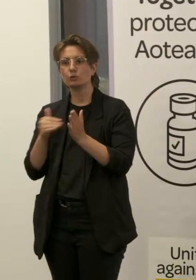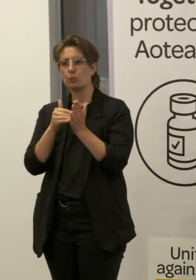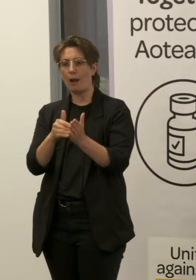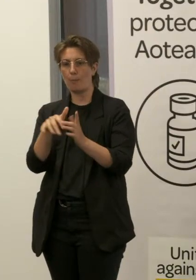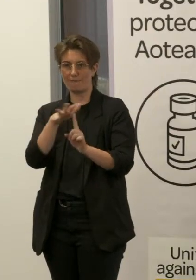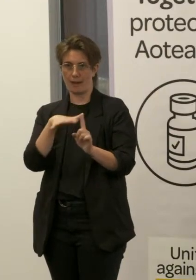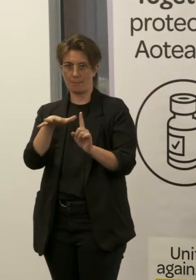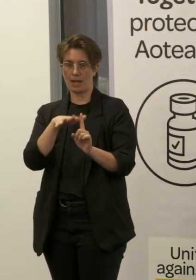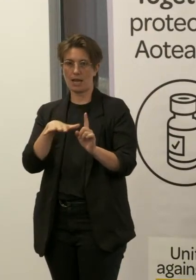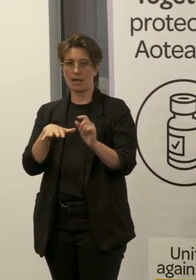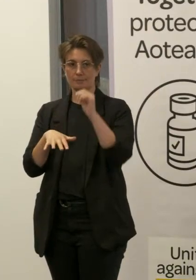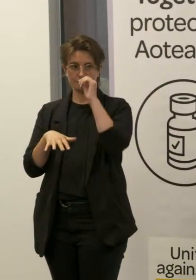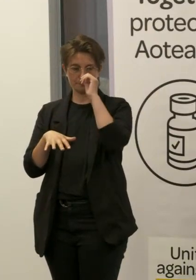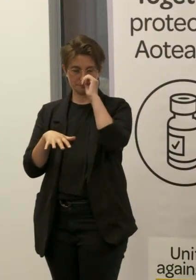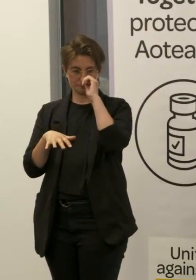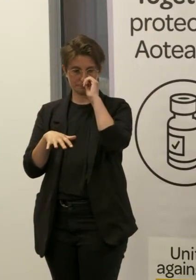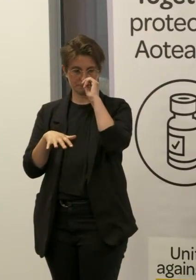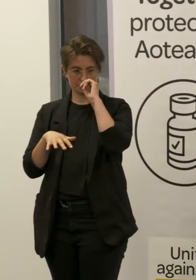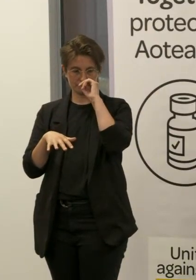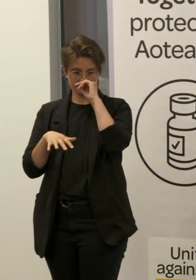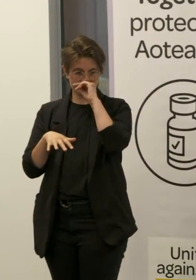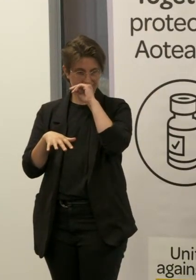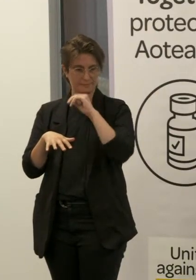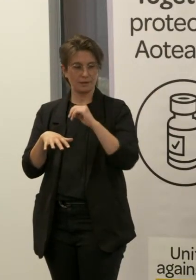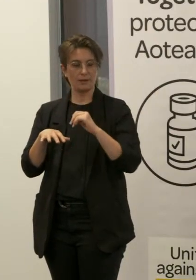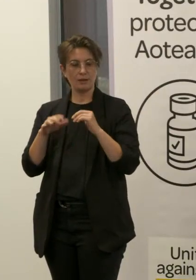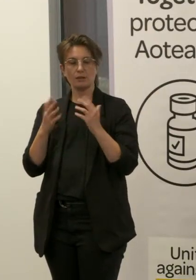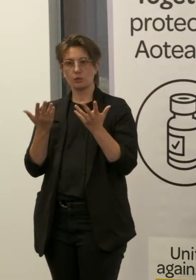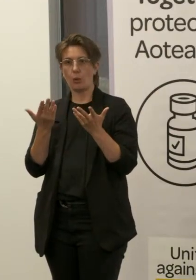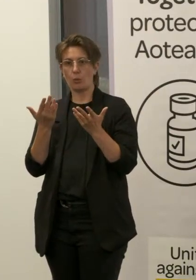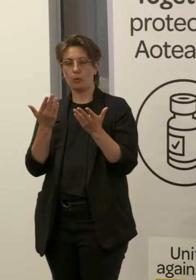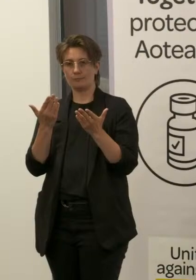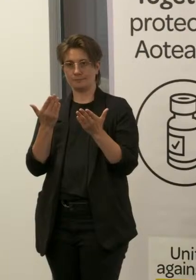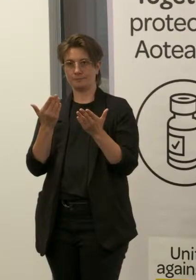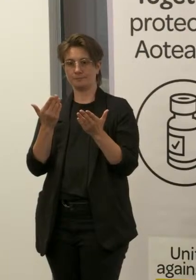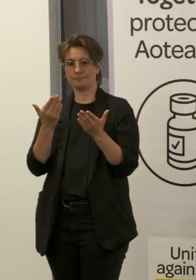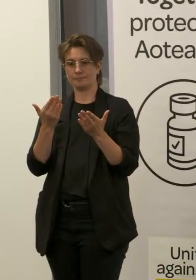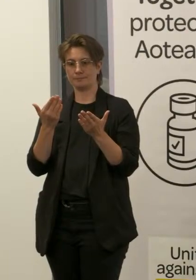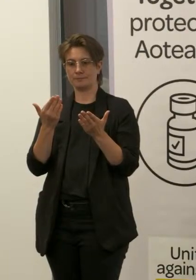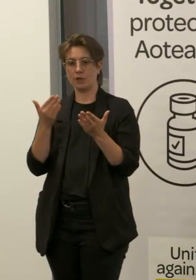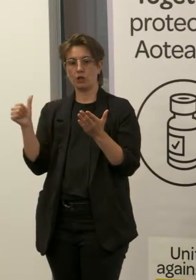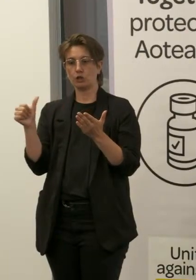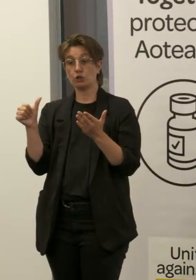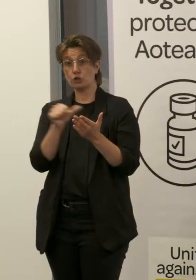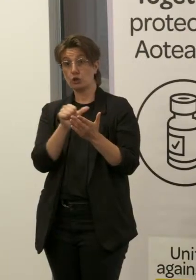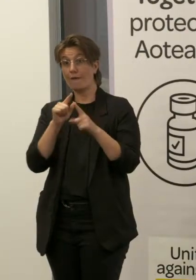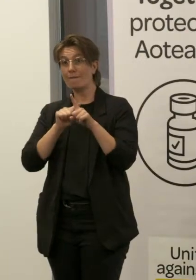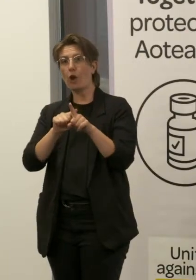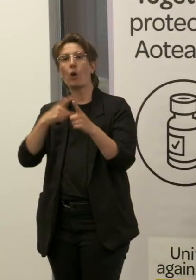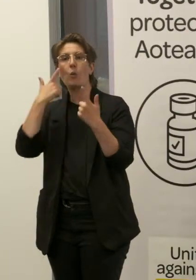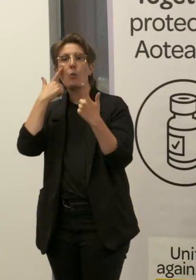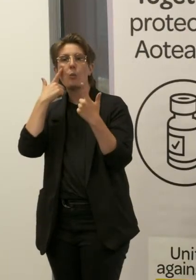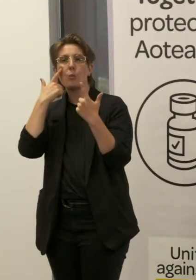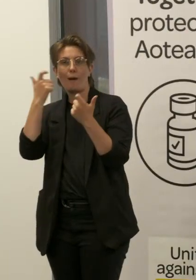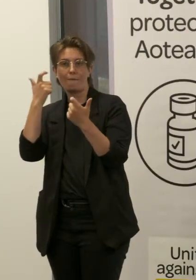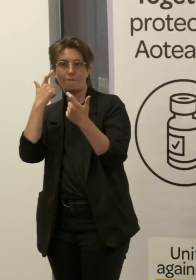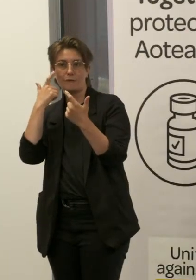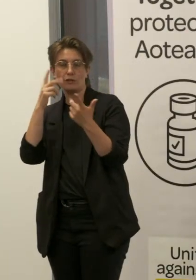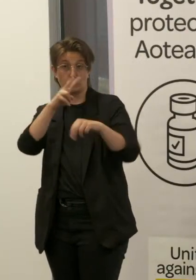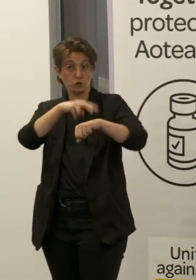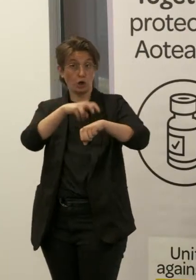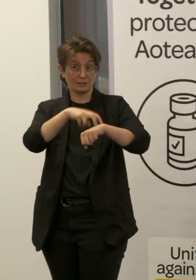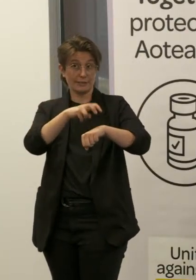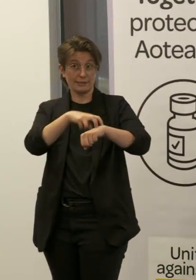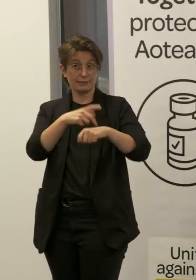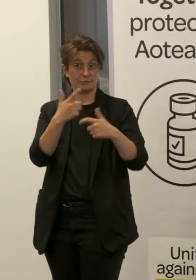be driven by the clinical piece, that they have to isolate because of the clinical, not the welfare piece. It might be because of the